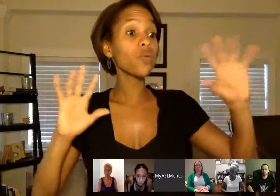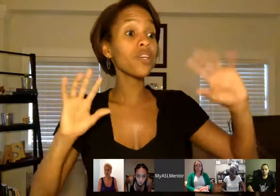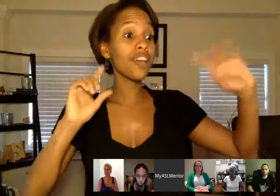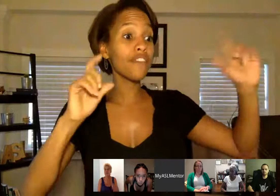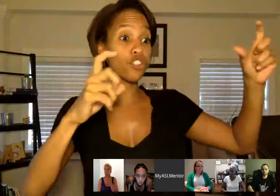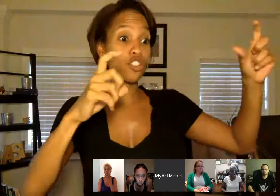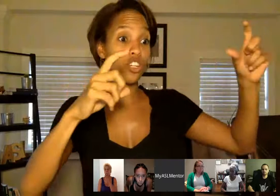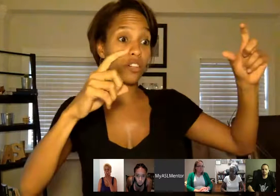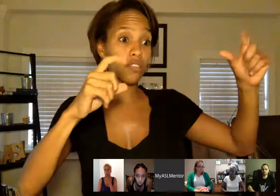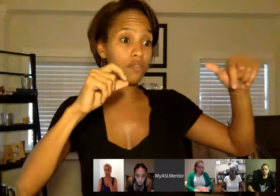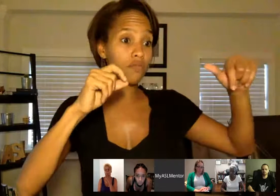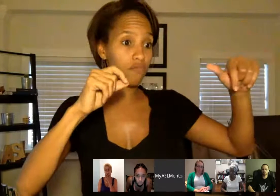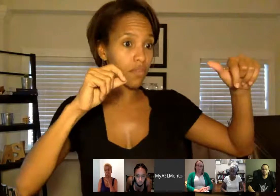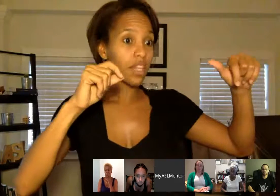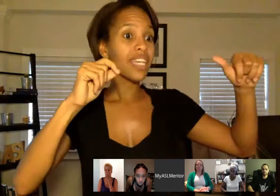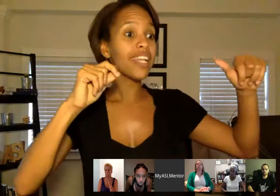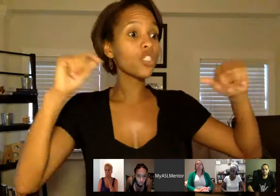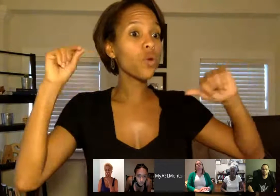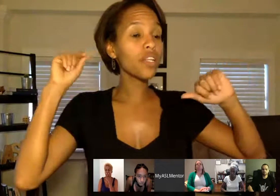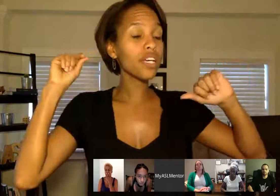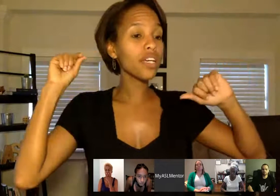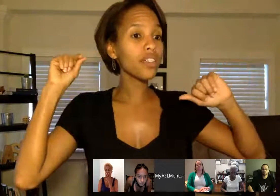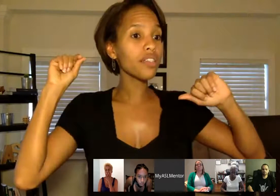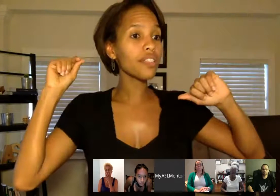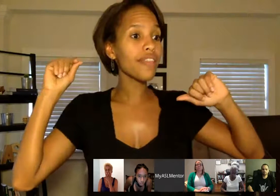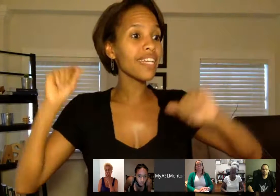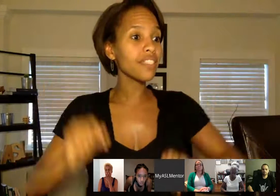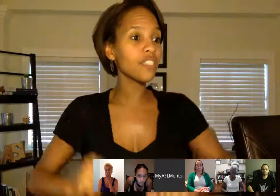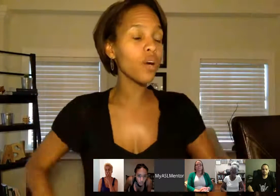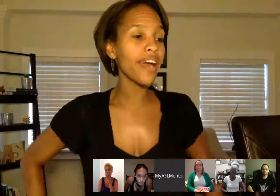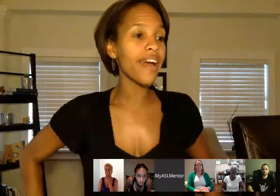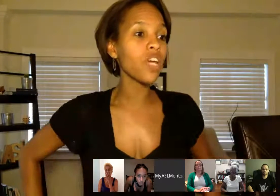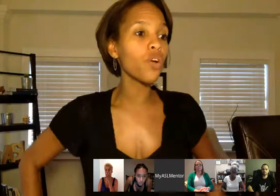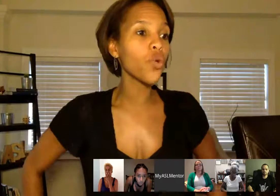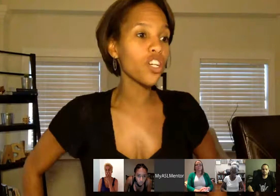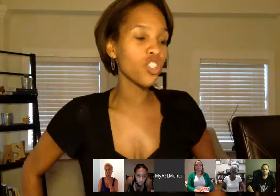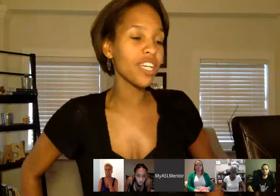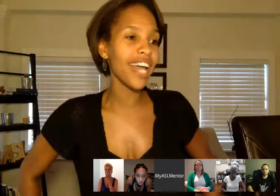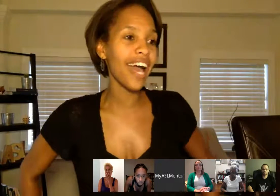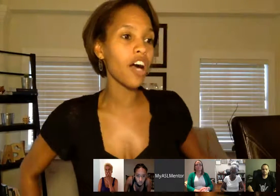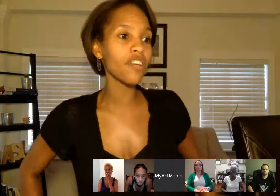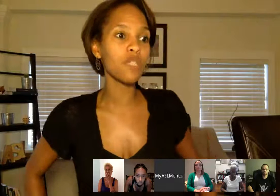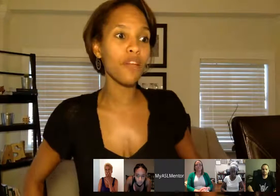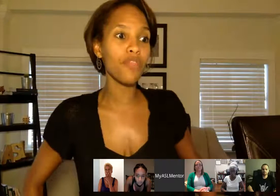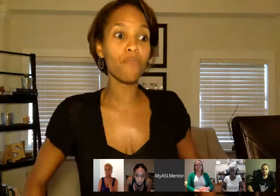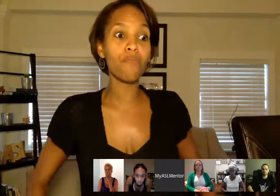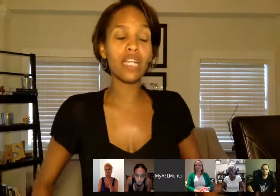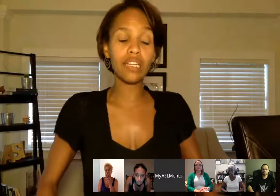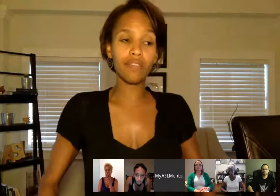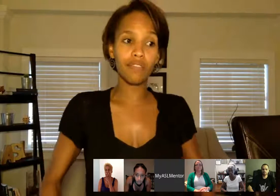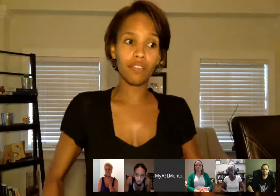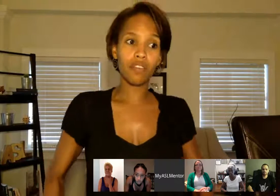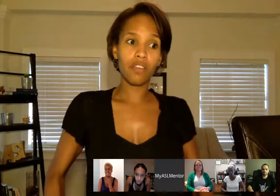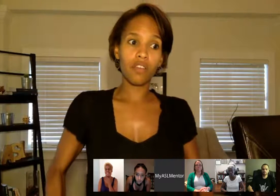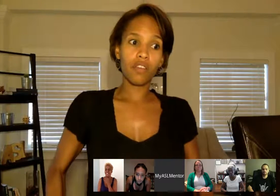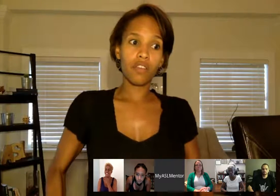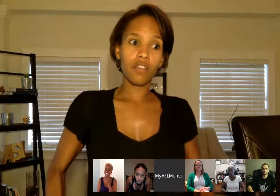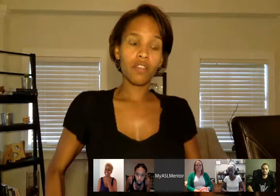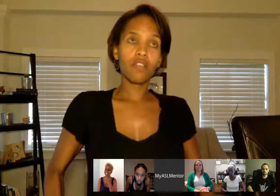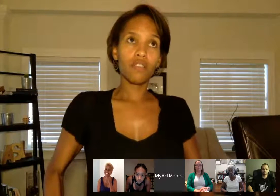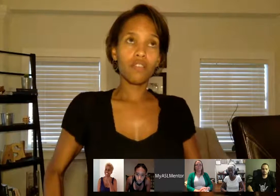Okay, so we did that first chunk. Next one is they didn't want anyone questioning how they spent their money.